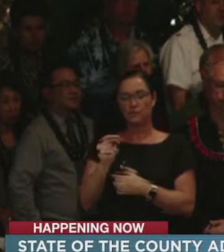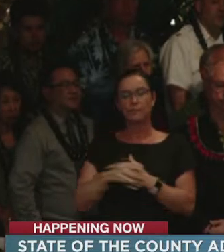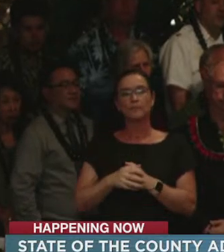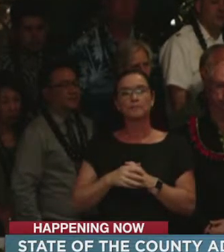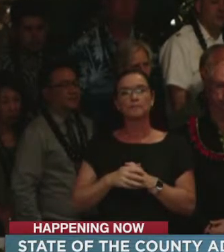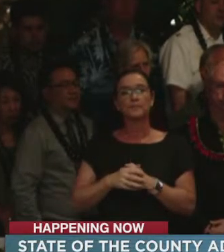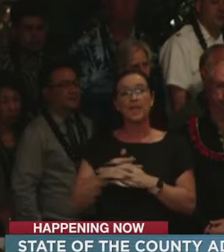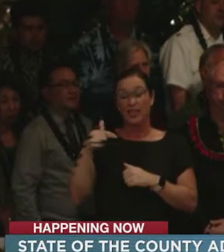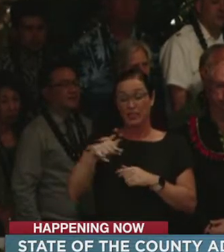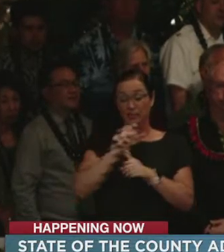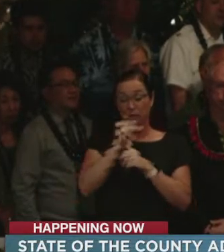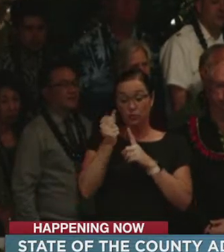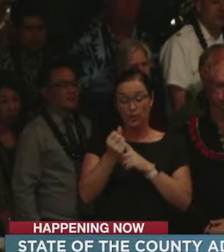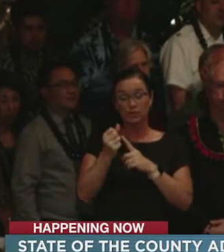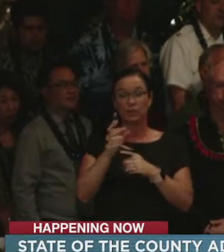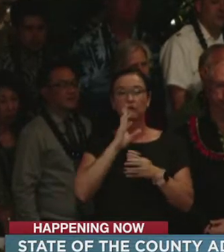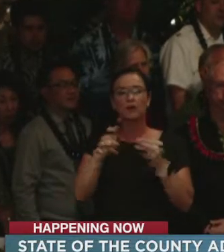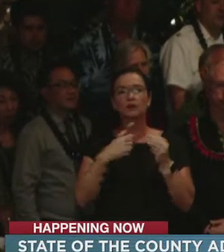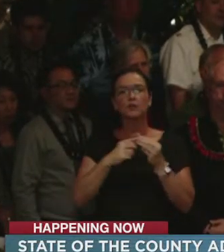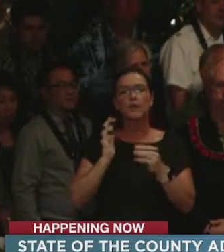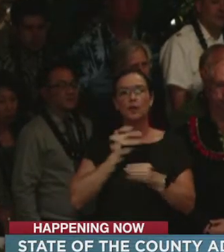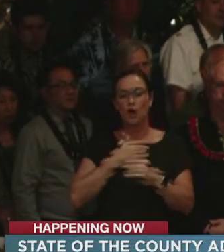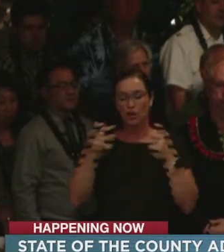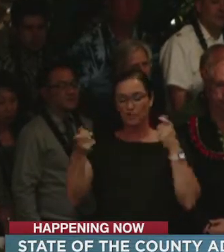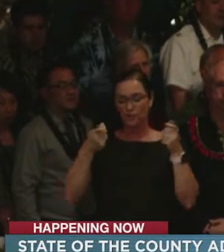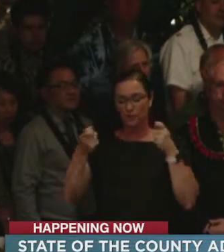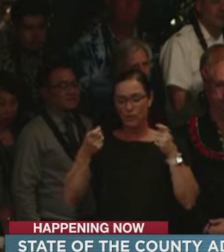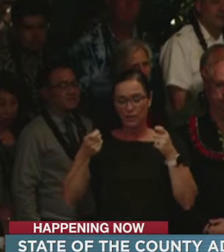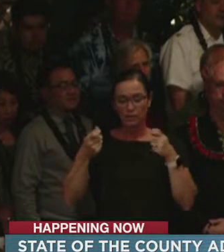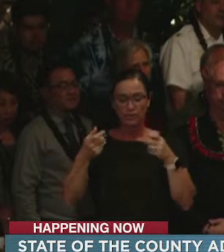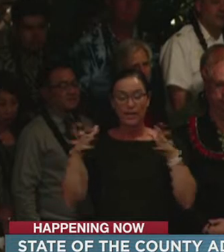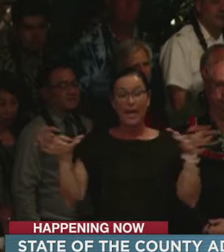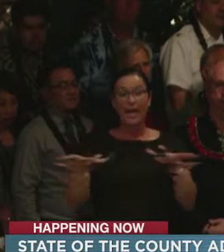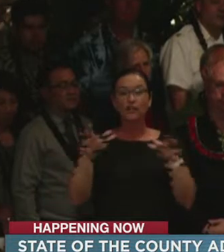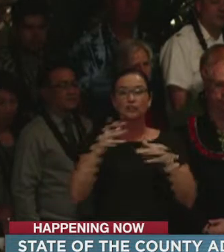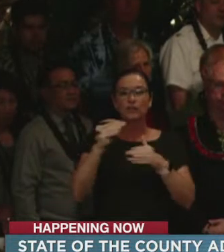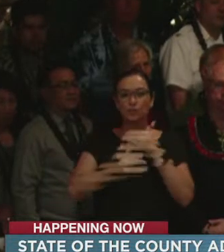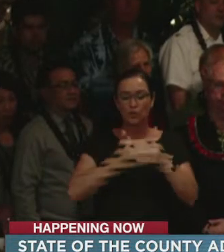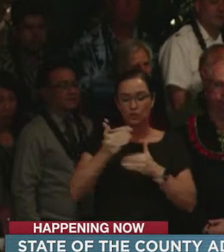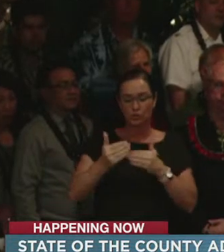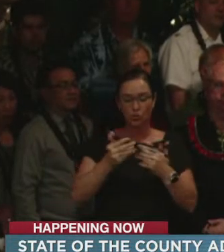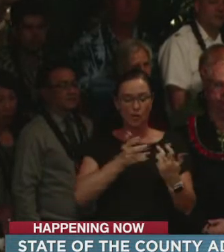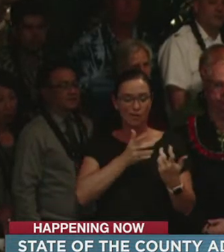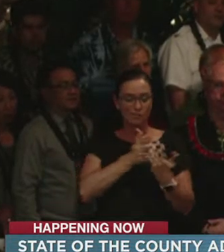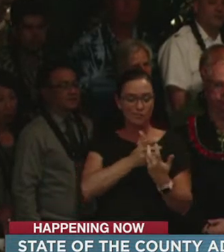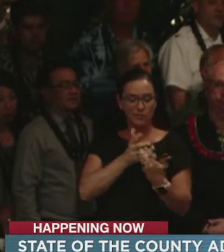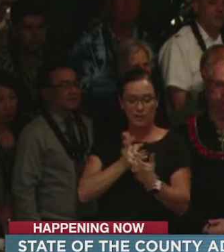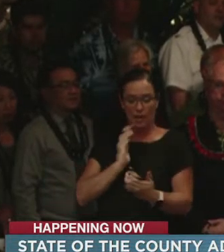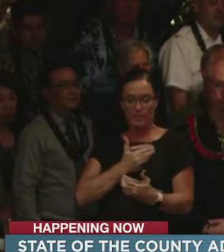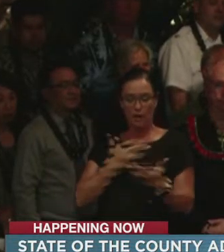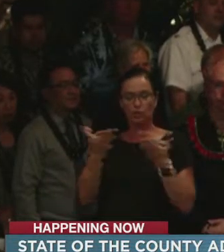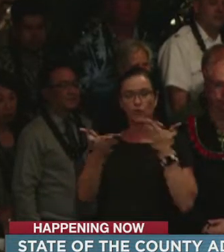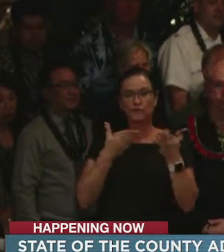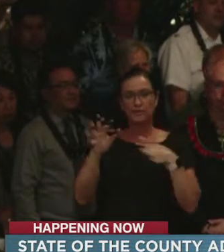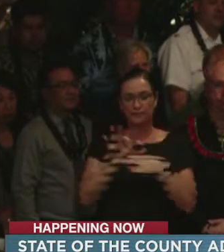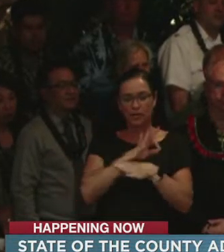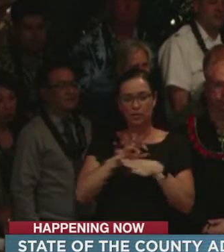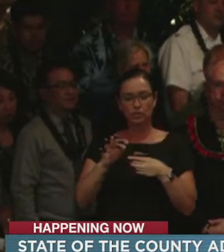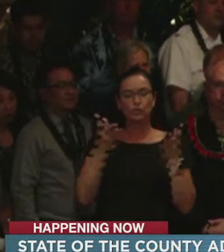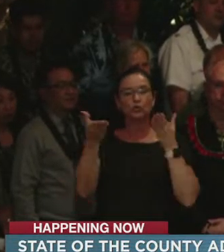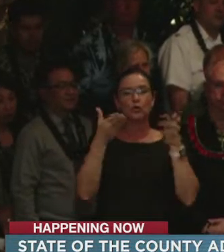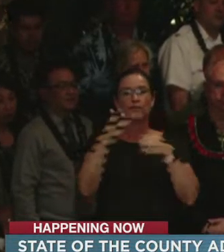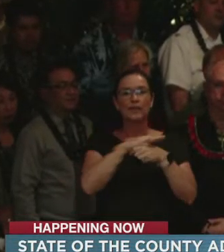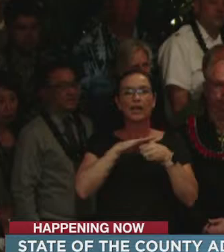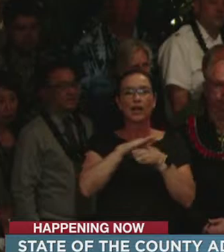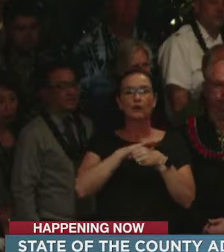Adaptation in this instance refers to our administration's actions and processes to adapt our services and functions to serve the county